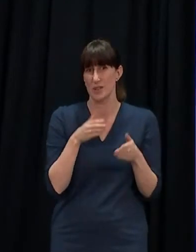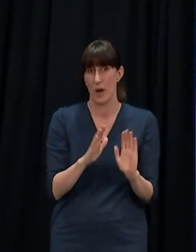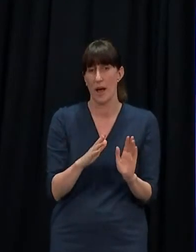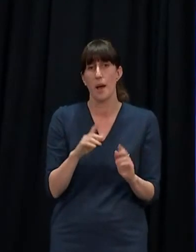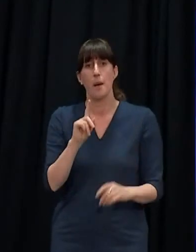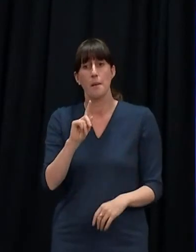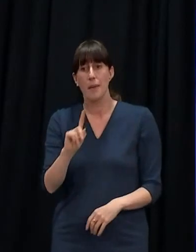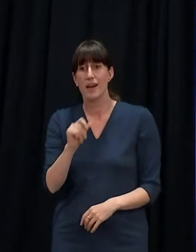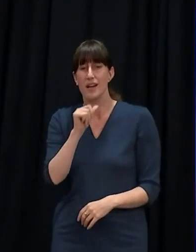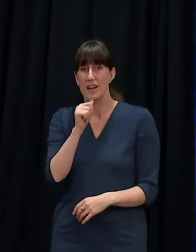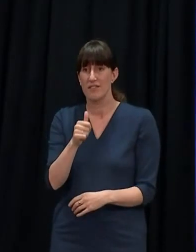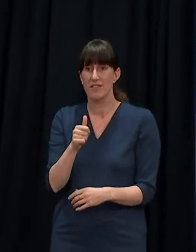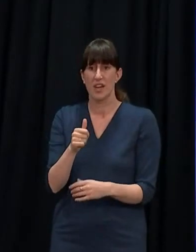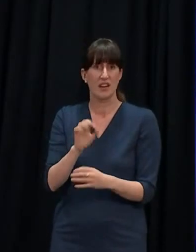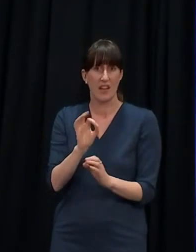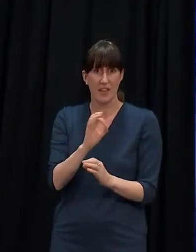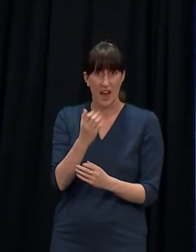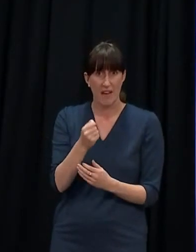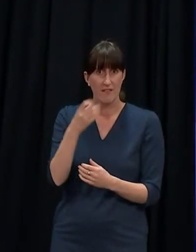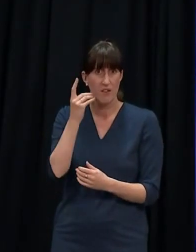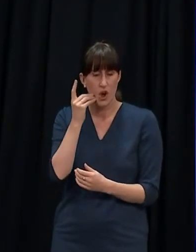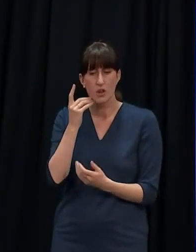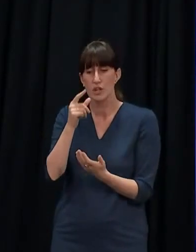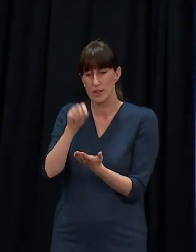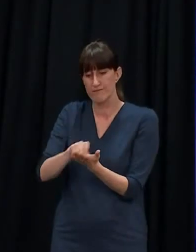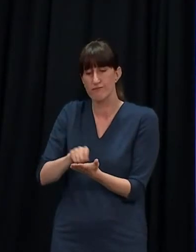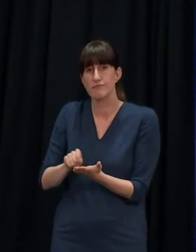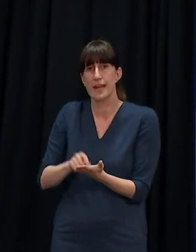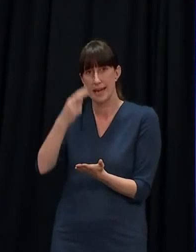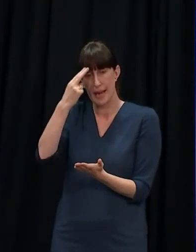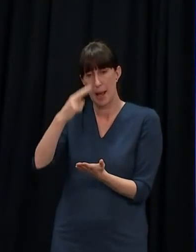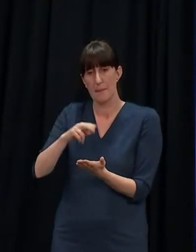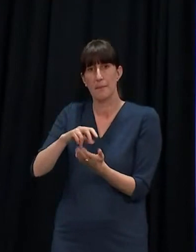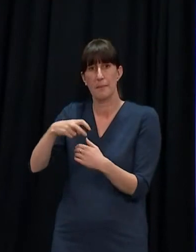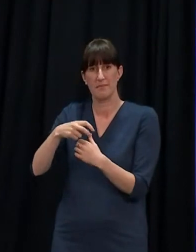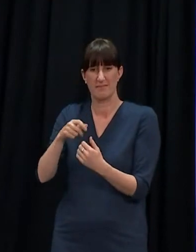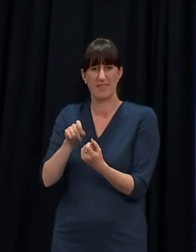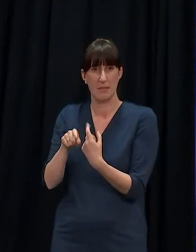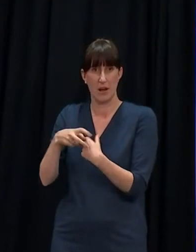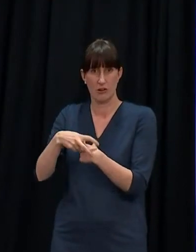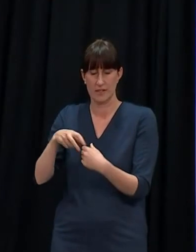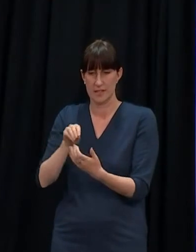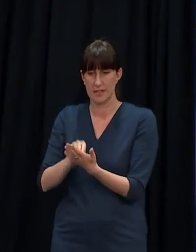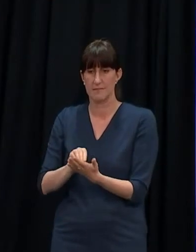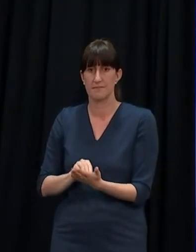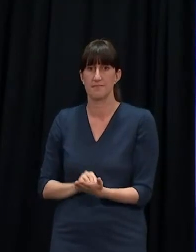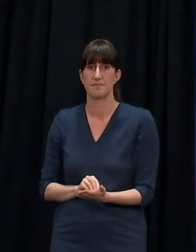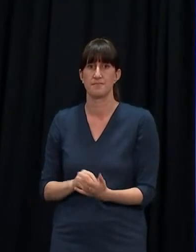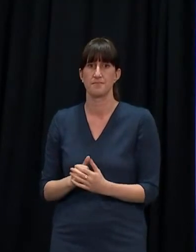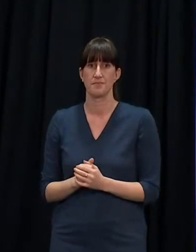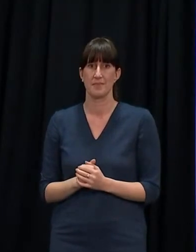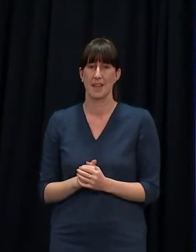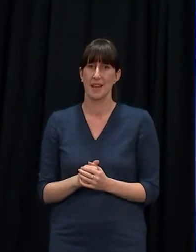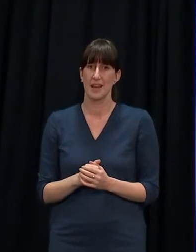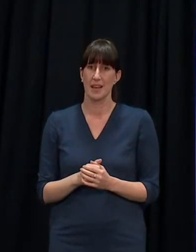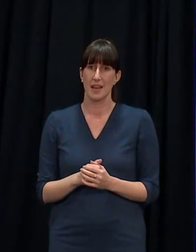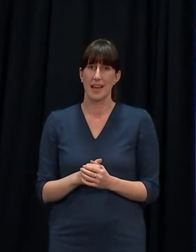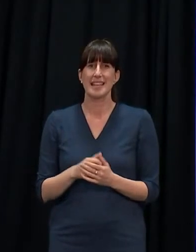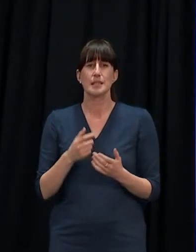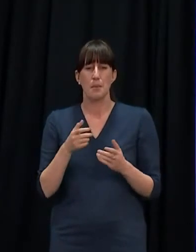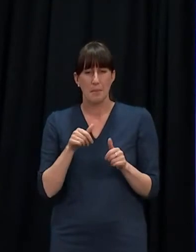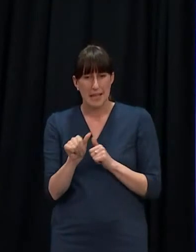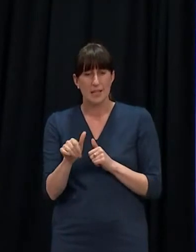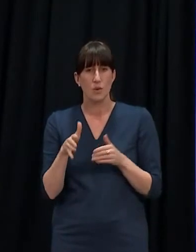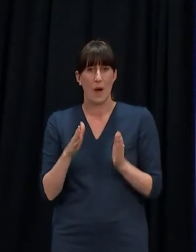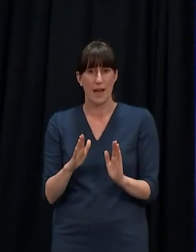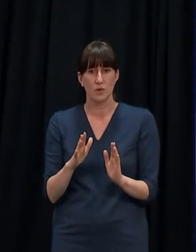of COVID-19 in the community, it'll be easier to track and locate people based on where they have been. It's a